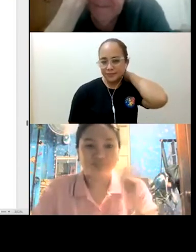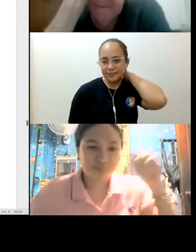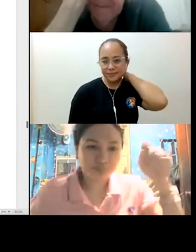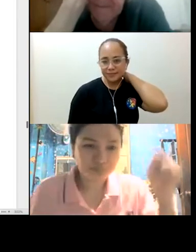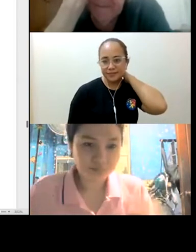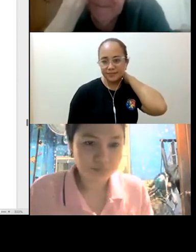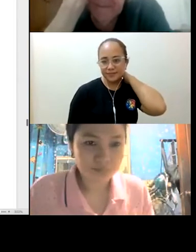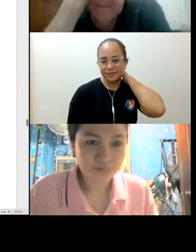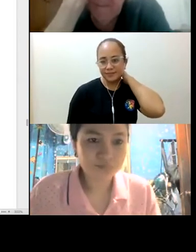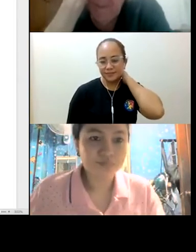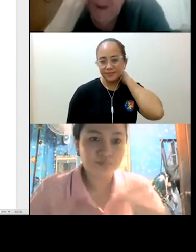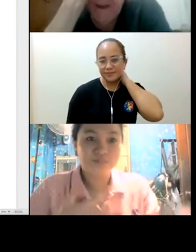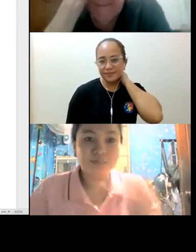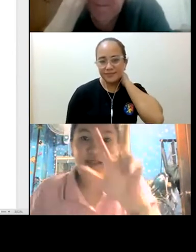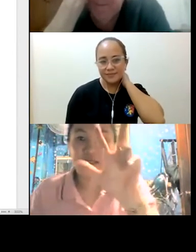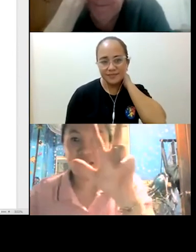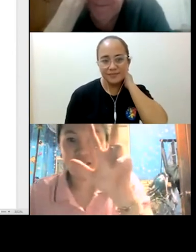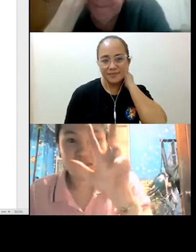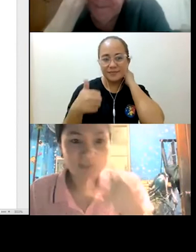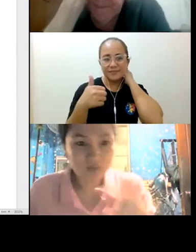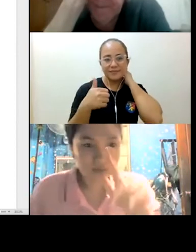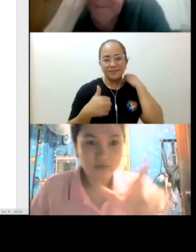Yes, sir. Okay.